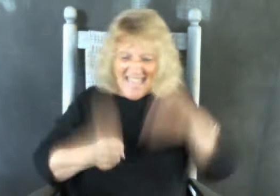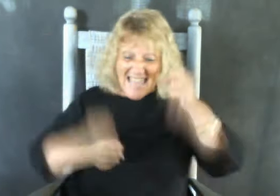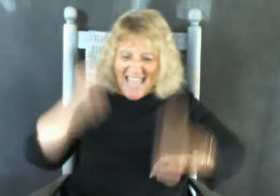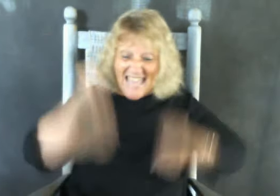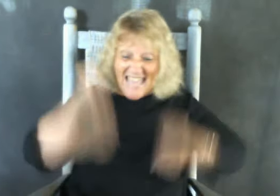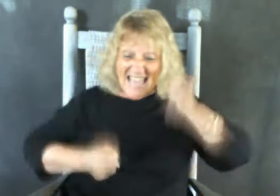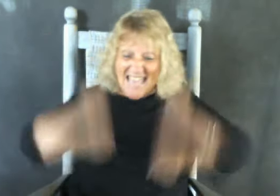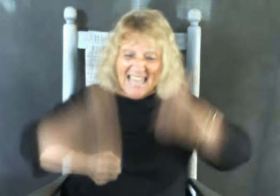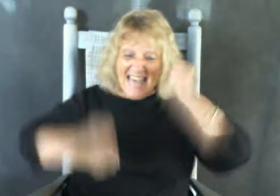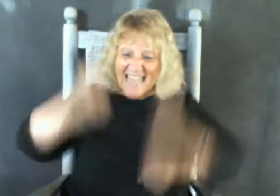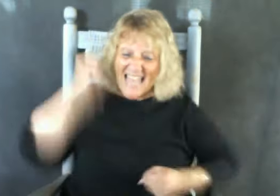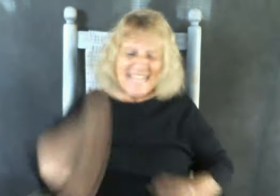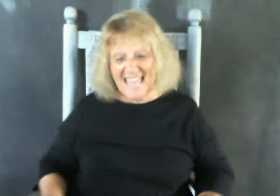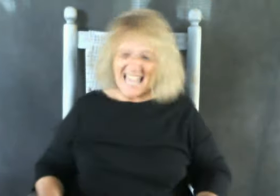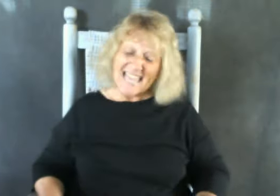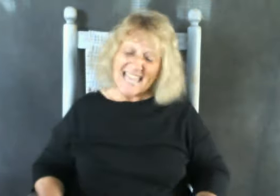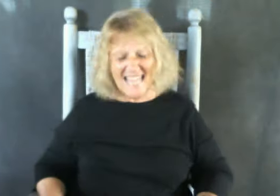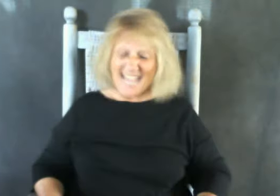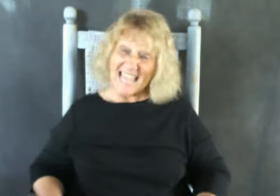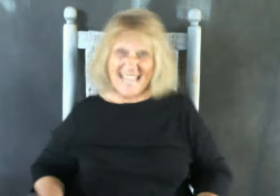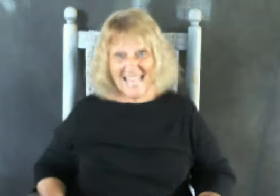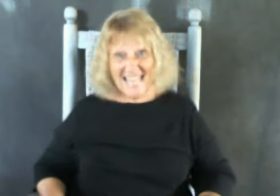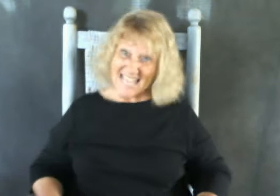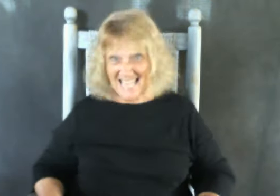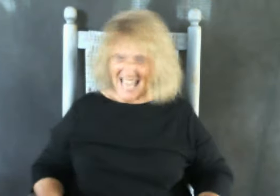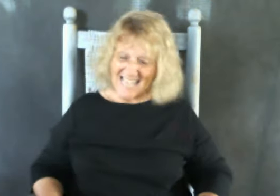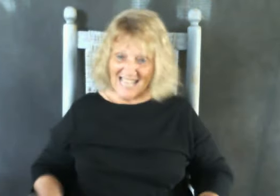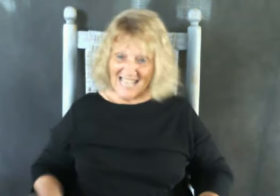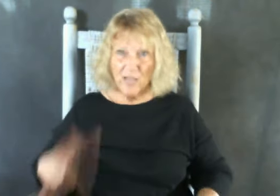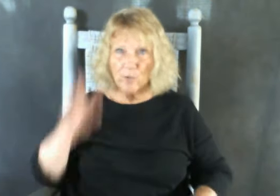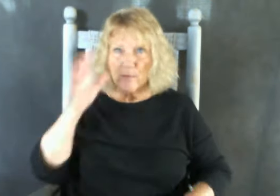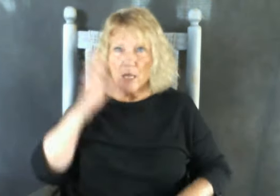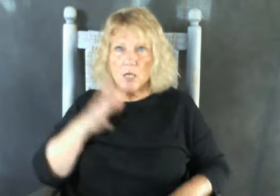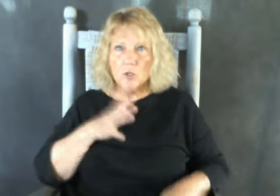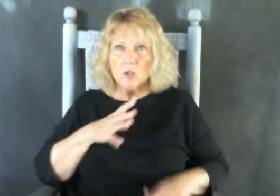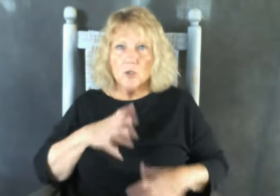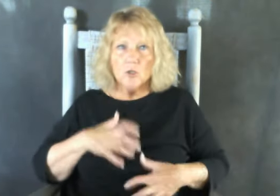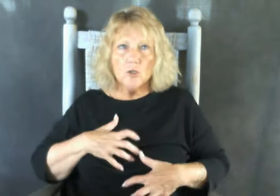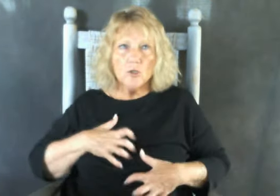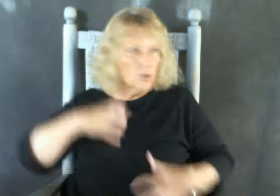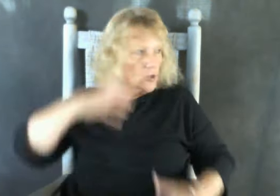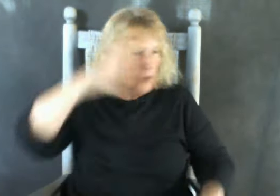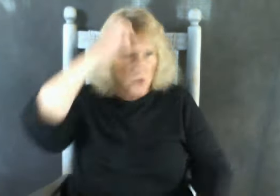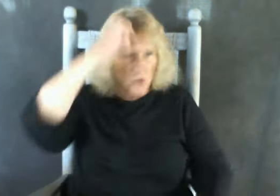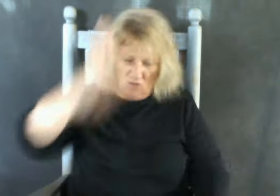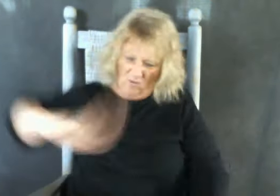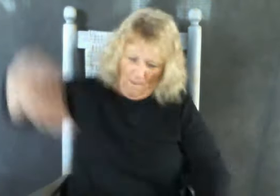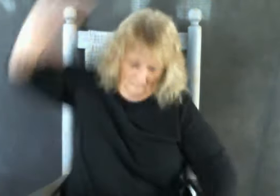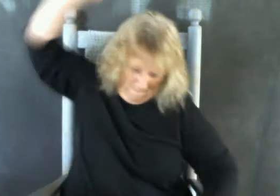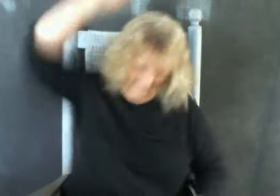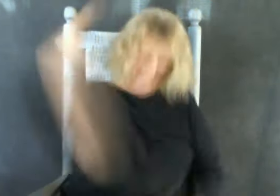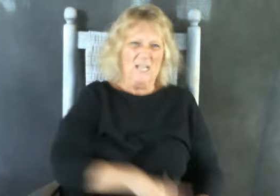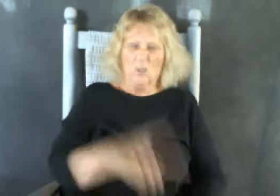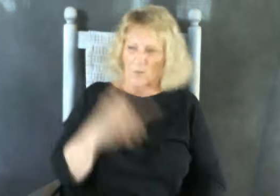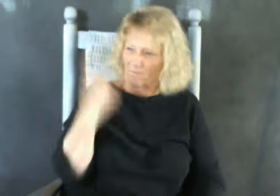Chris Lawrence is with us. We've been watching this with us as well. Chris, know, you can't help but just go back to that day, that very,